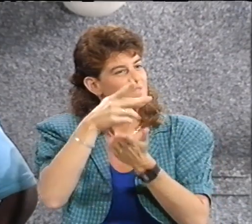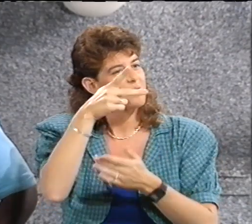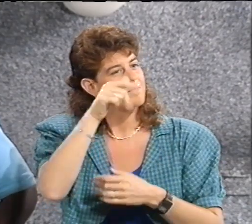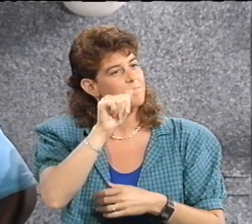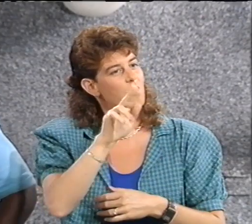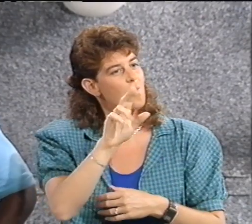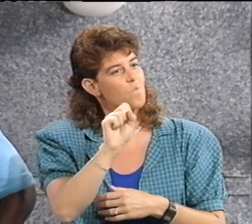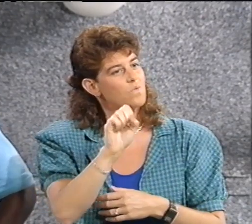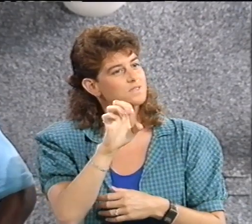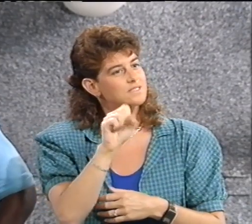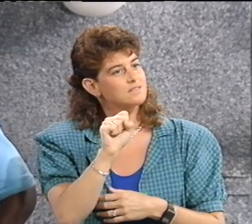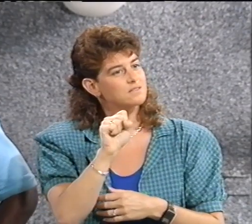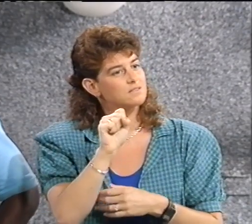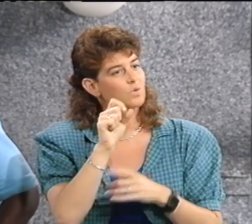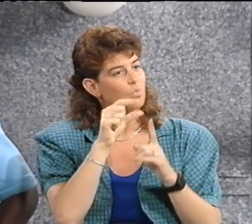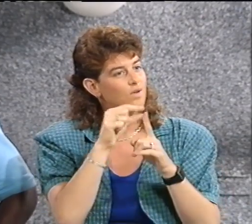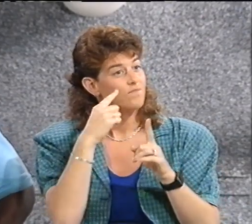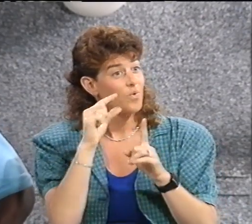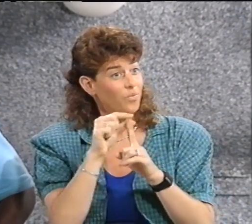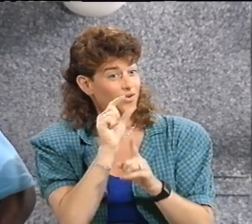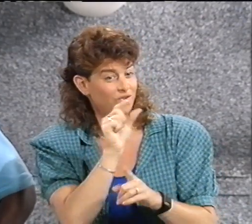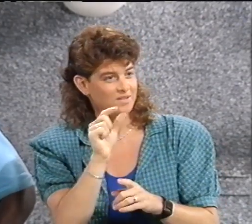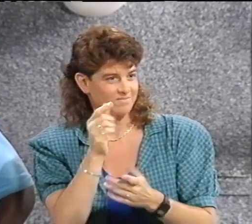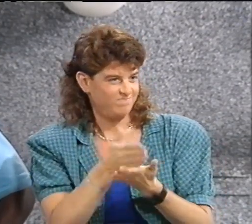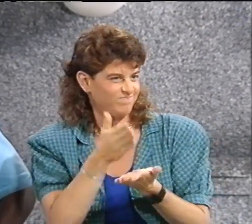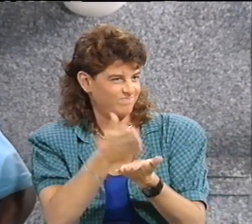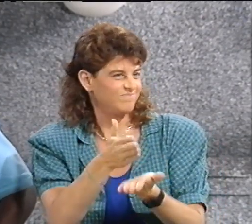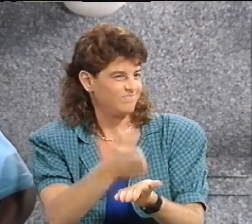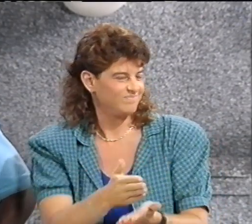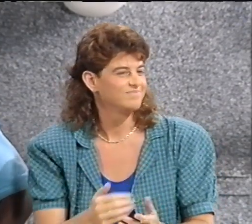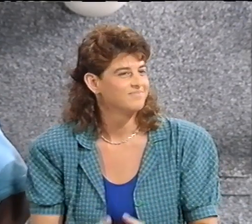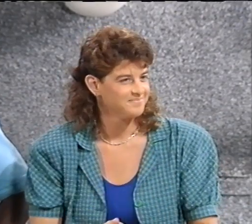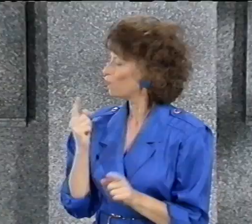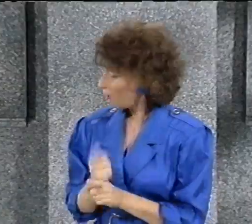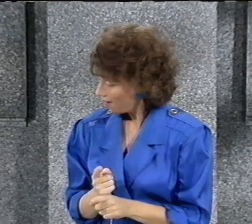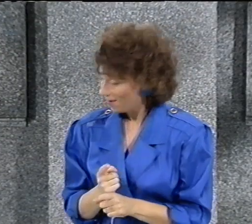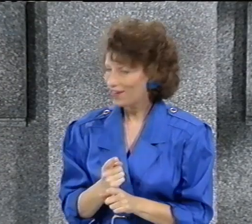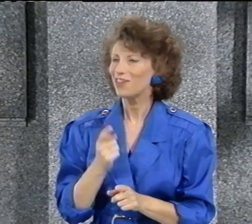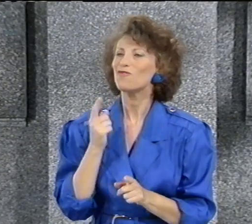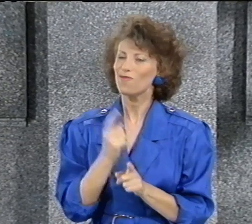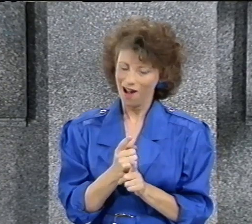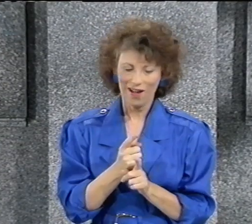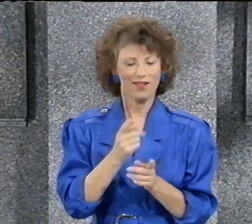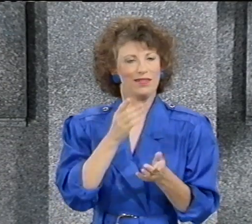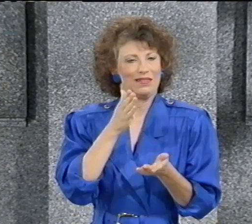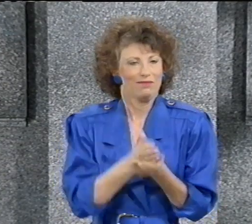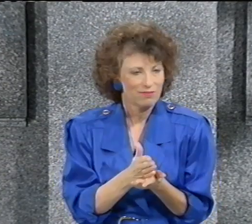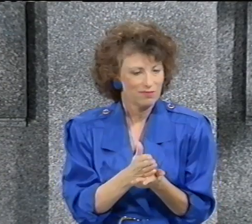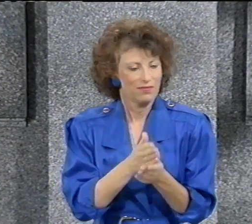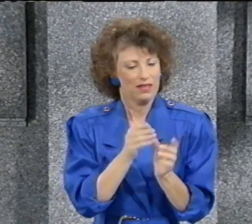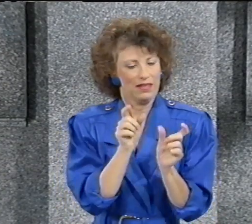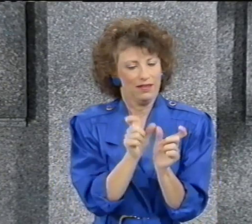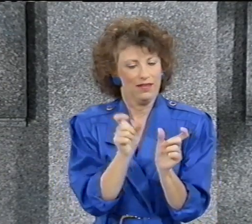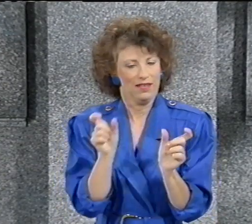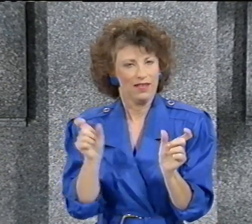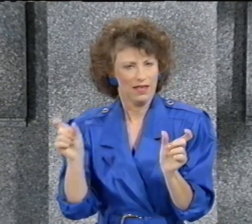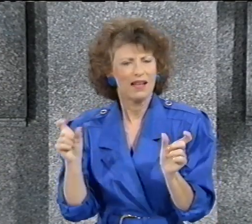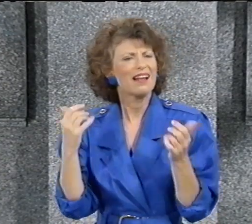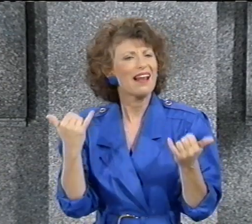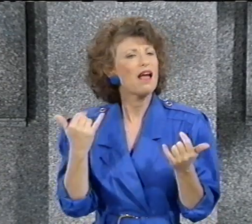You stop or pause between words. Yes, there is a little pause. Now,